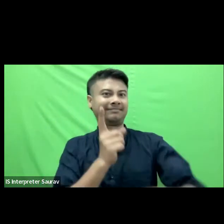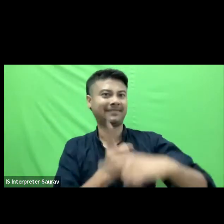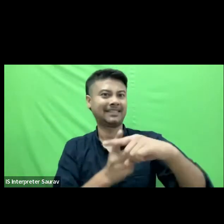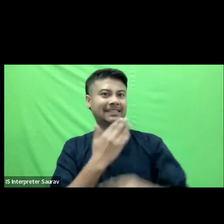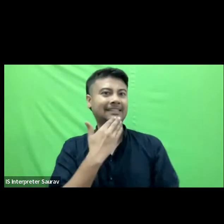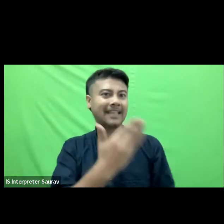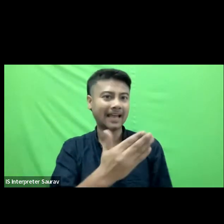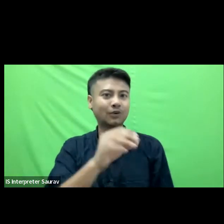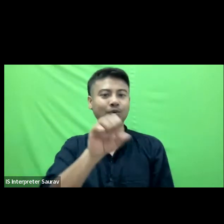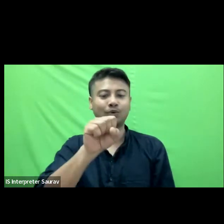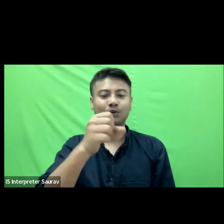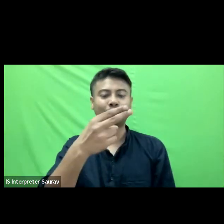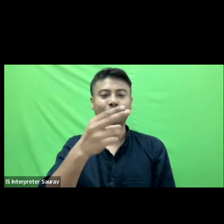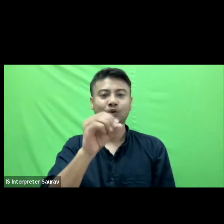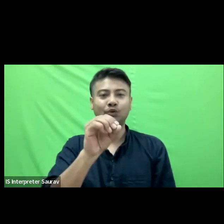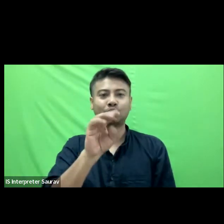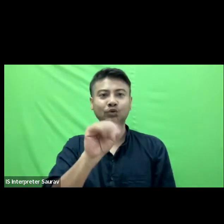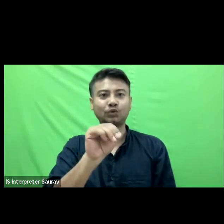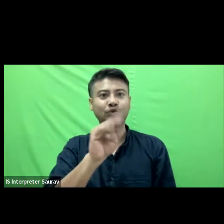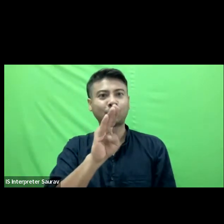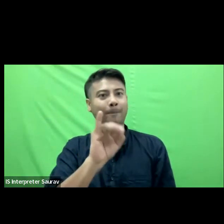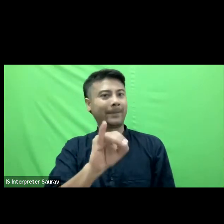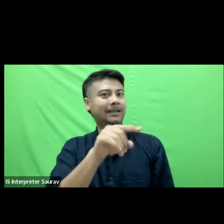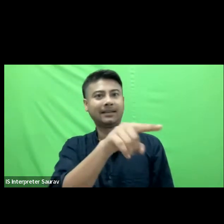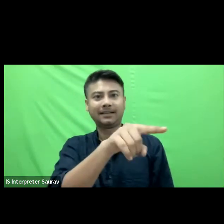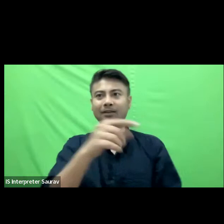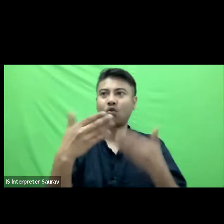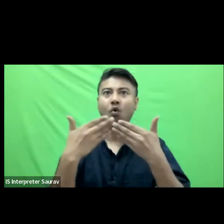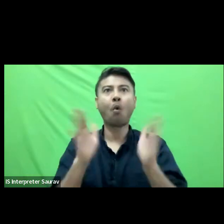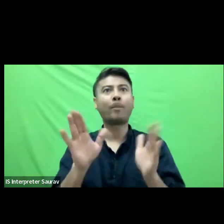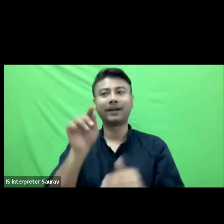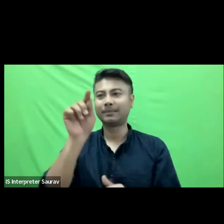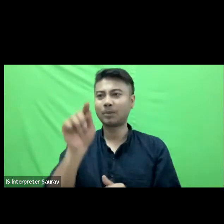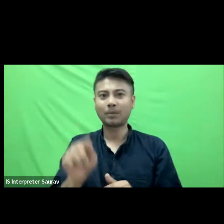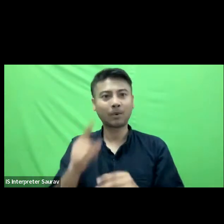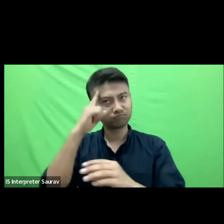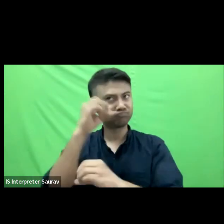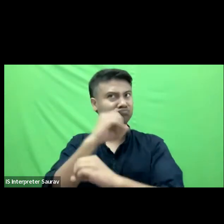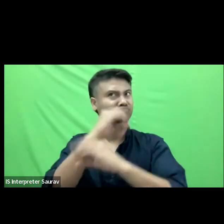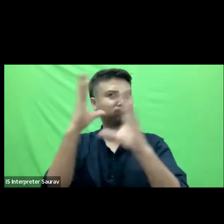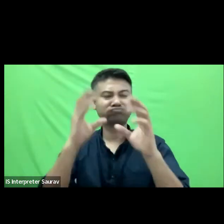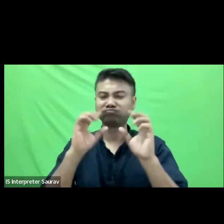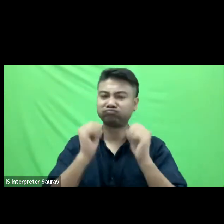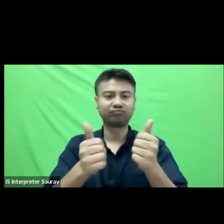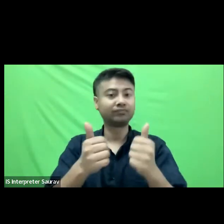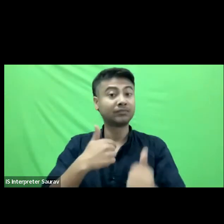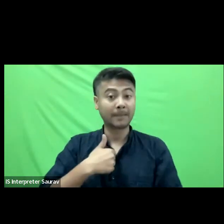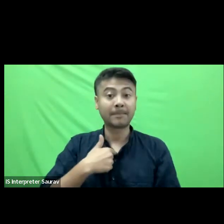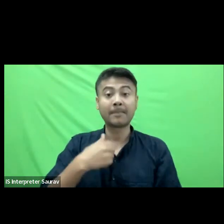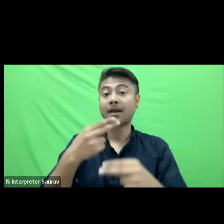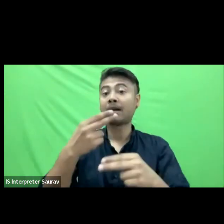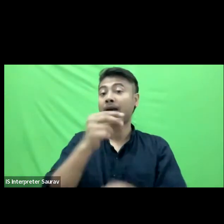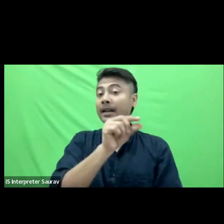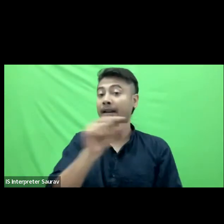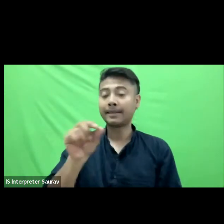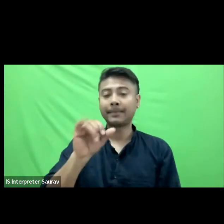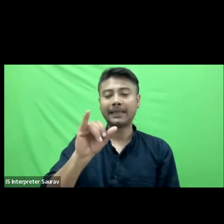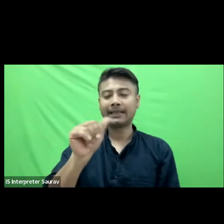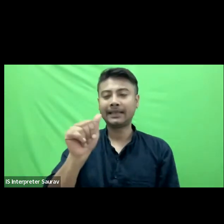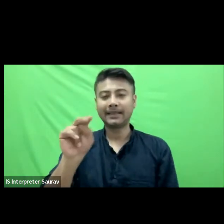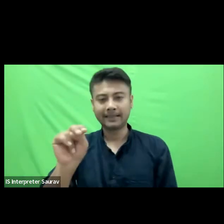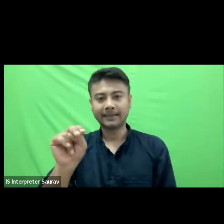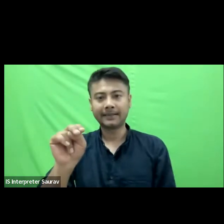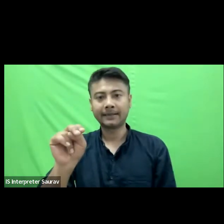opening remarks. I think it sets the scene very well. My name is Ian McKinnon. I am one of the co-founders